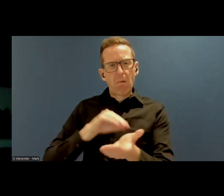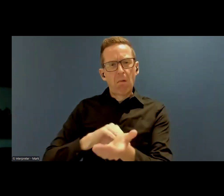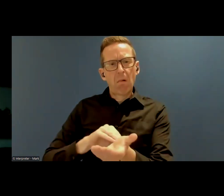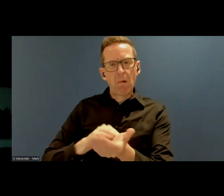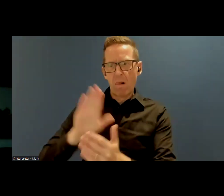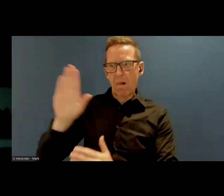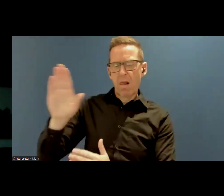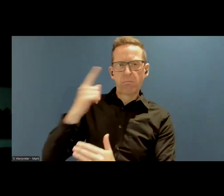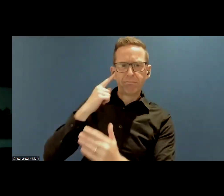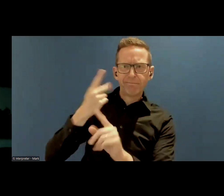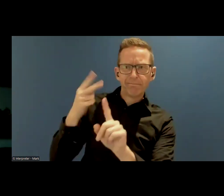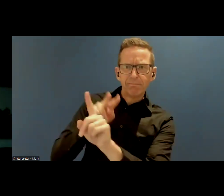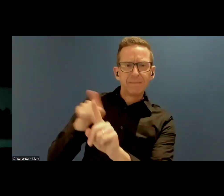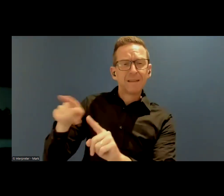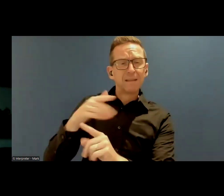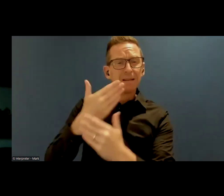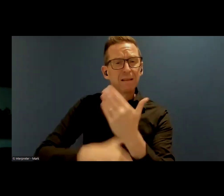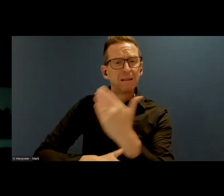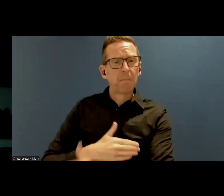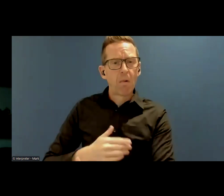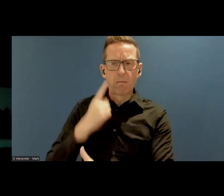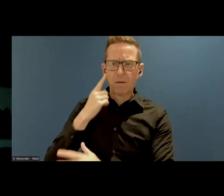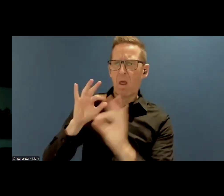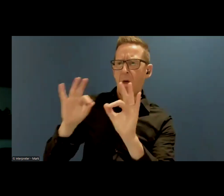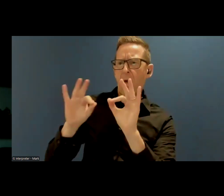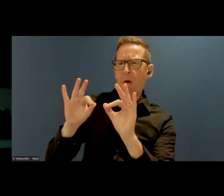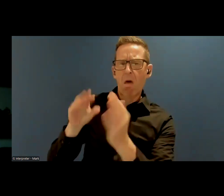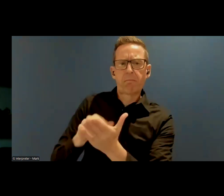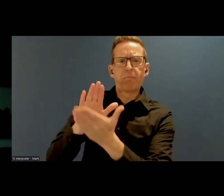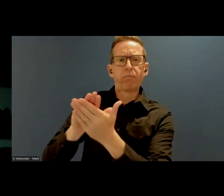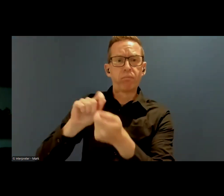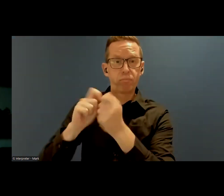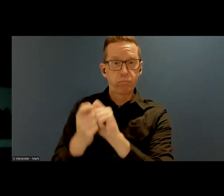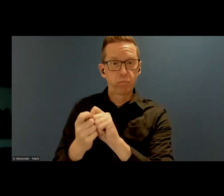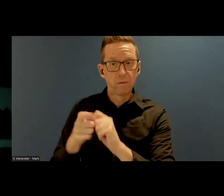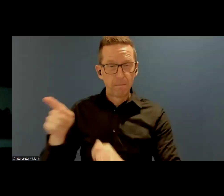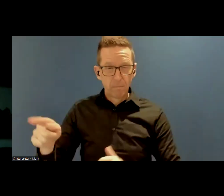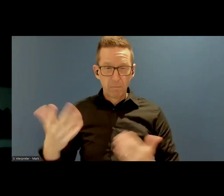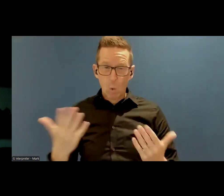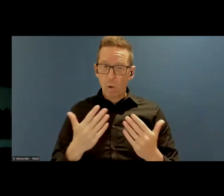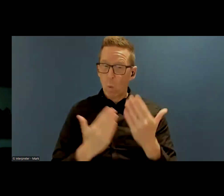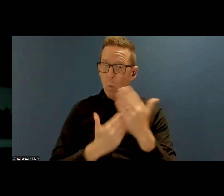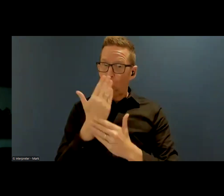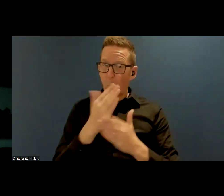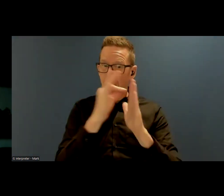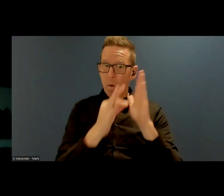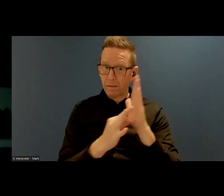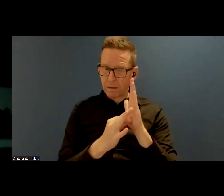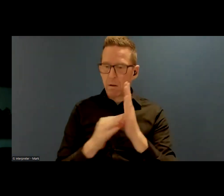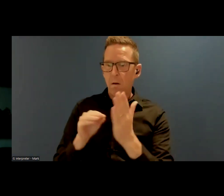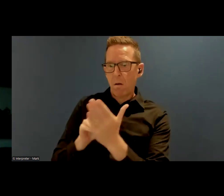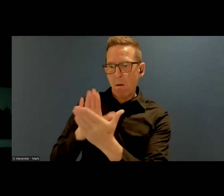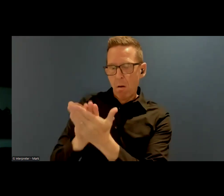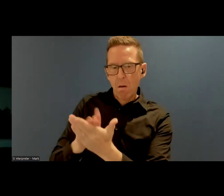So policies are being redrafted or retaken up, emphasizing on the impairments